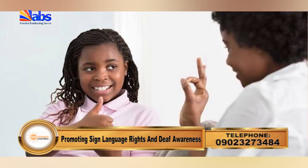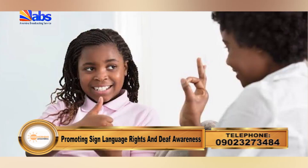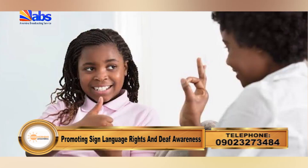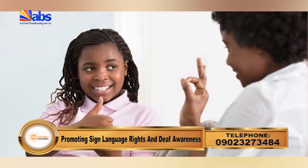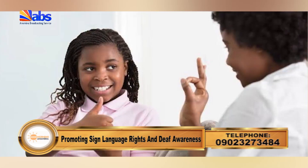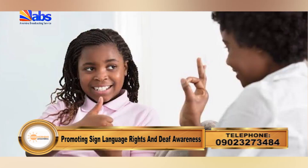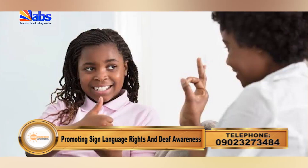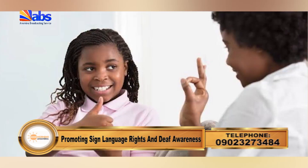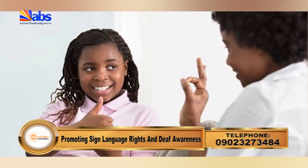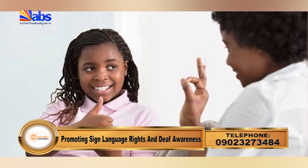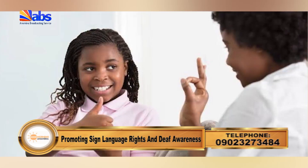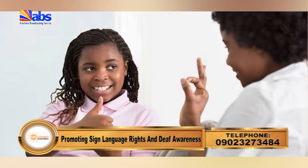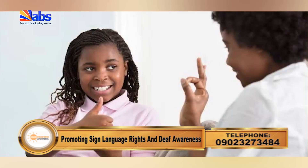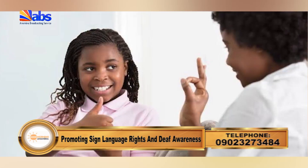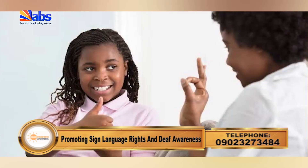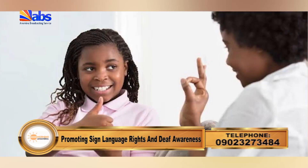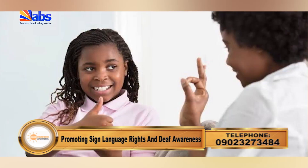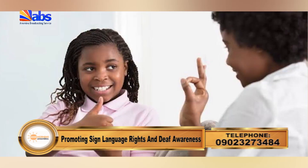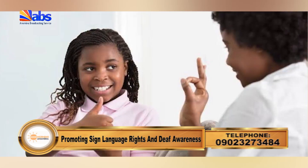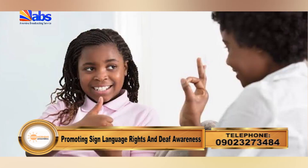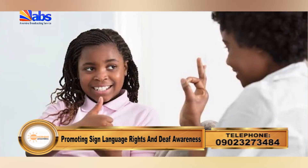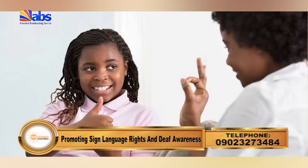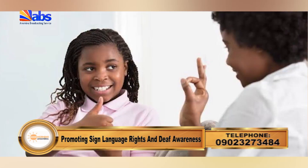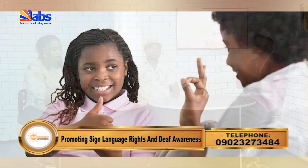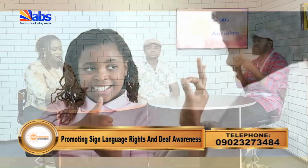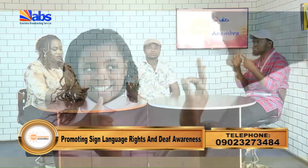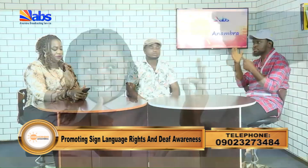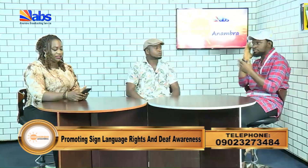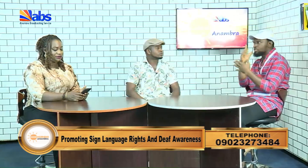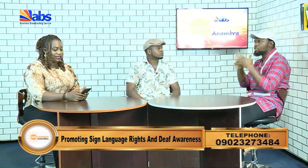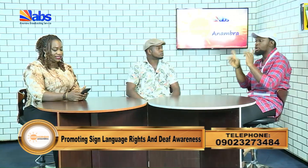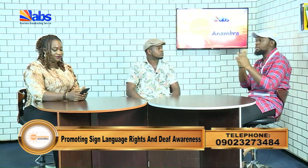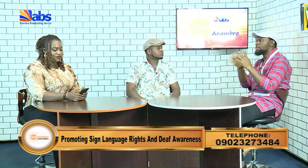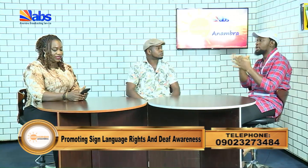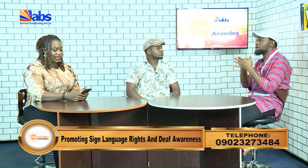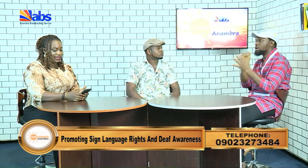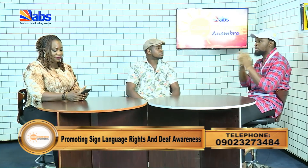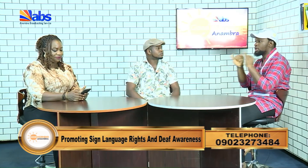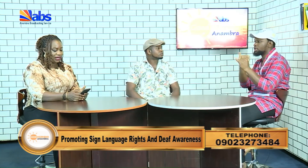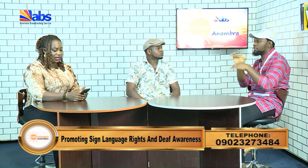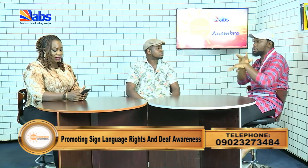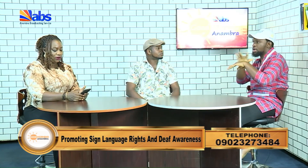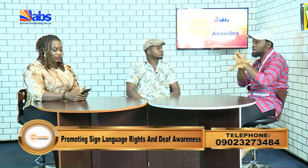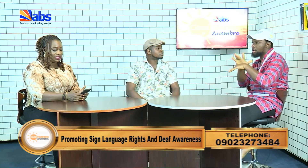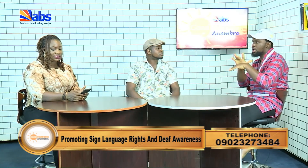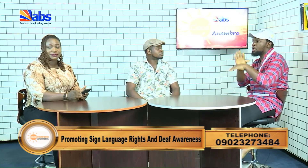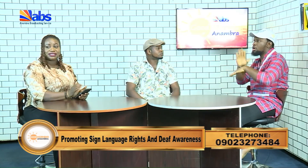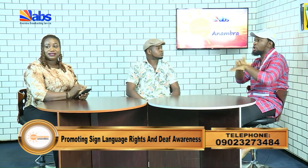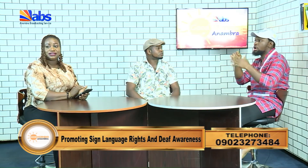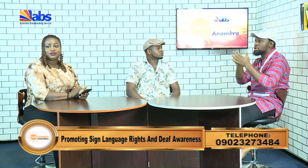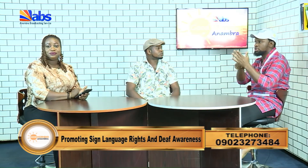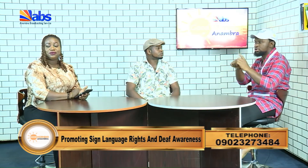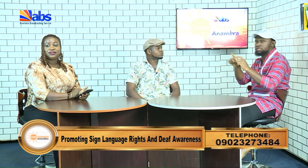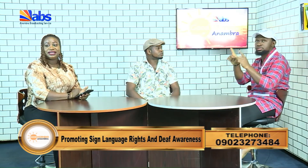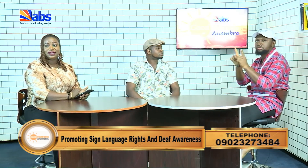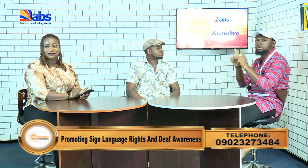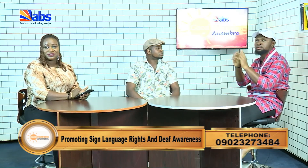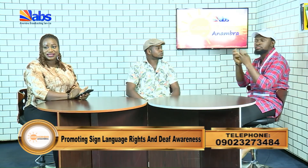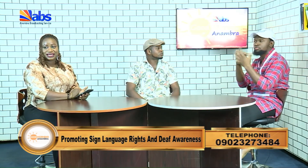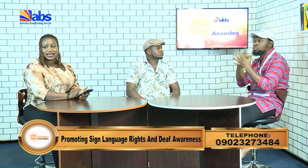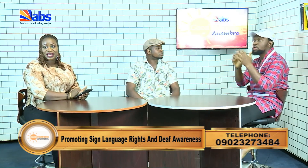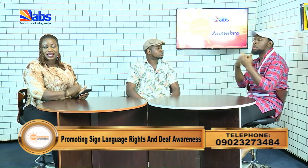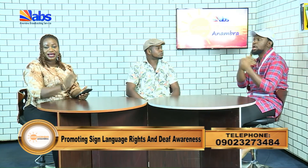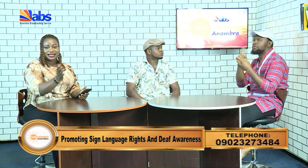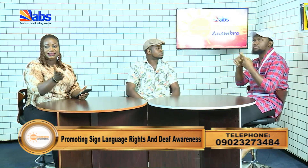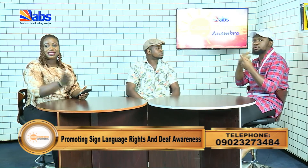short break now. Let's get to hear what people that we interviewed earlier on this particular topic, what they have to